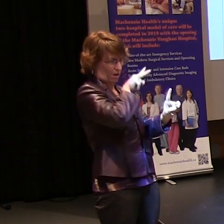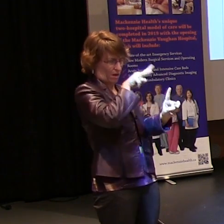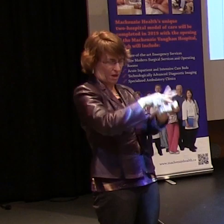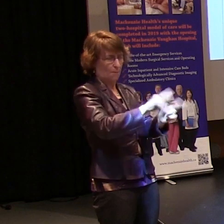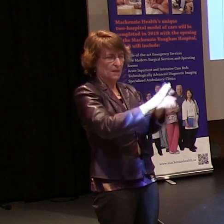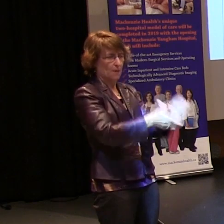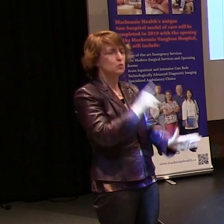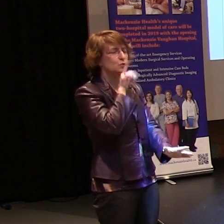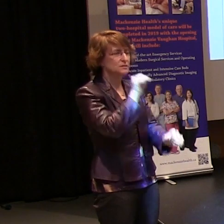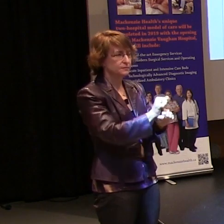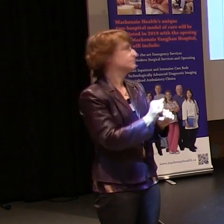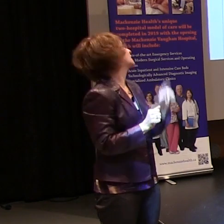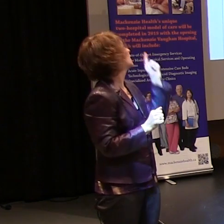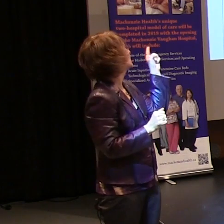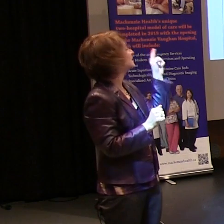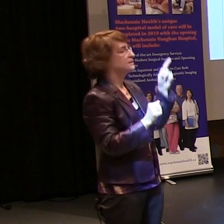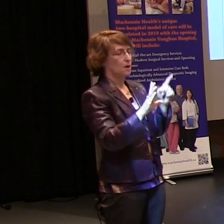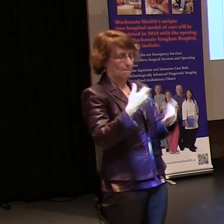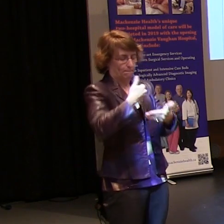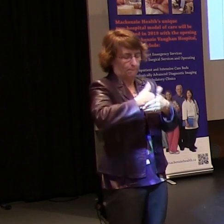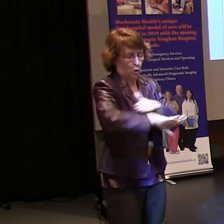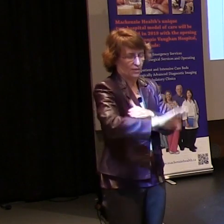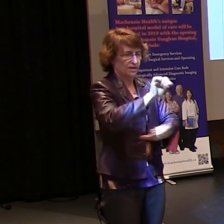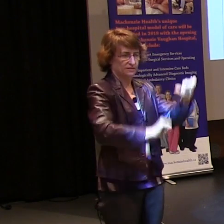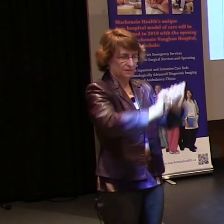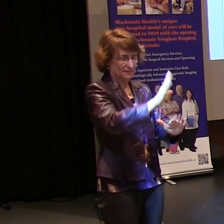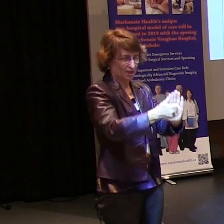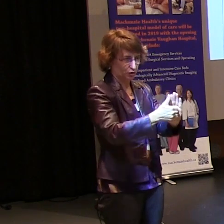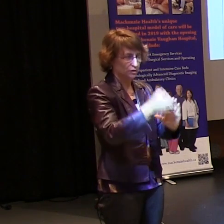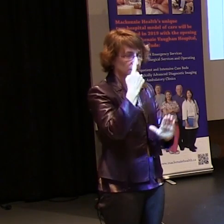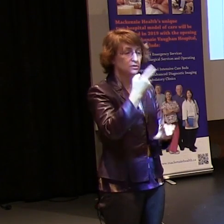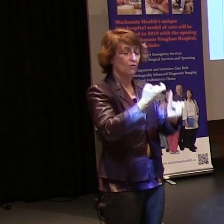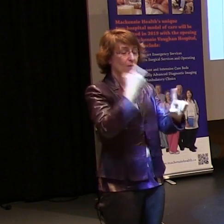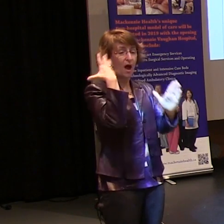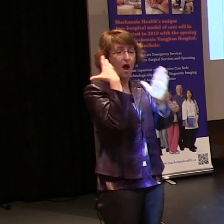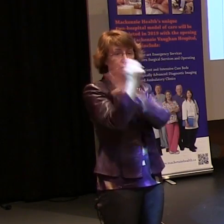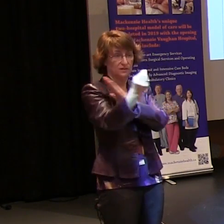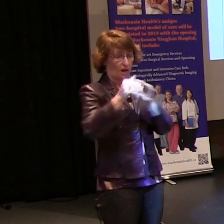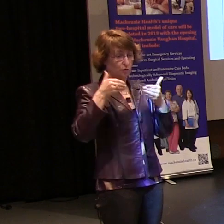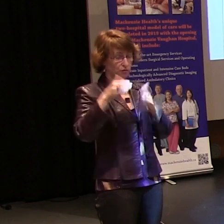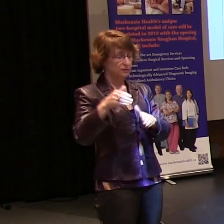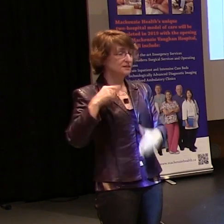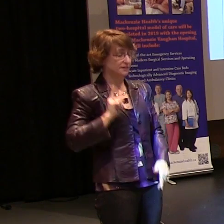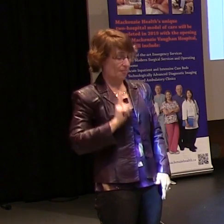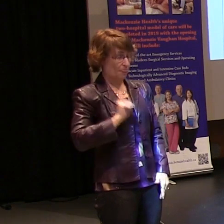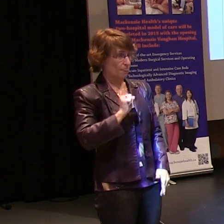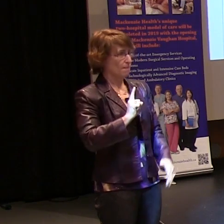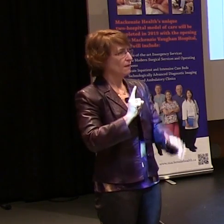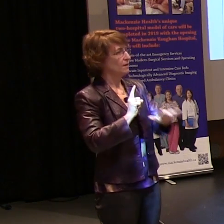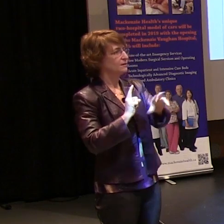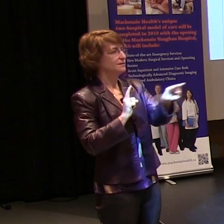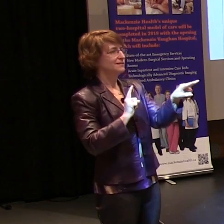that's a breast assessment center in Jarvinsky Hospital. So when you're getting from the street, you have this feeling of,